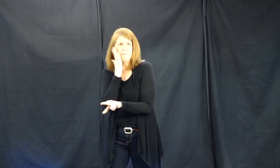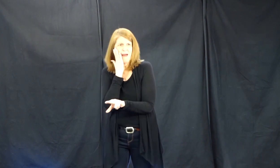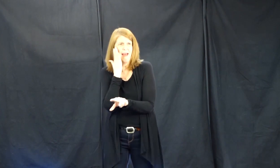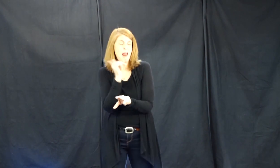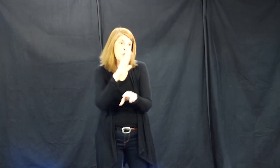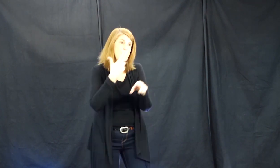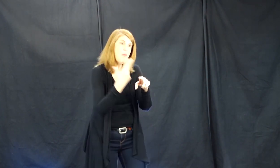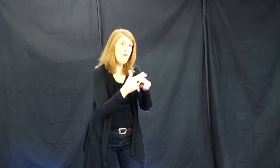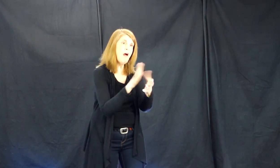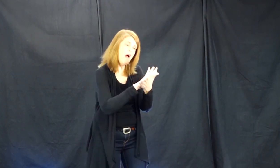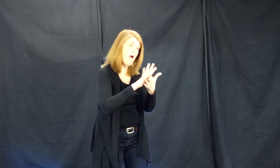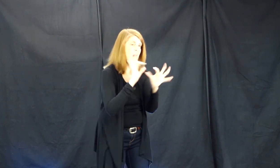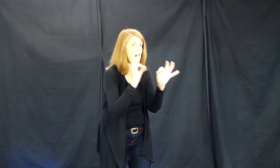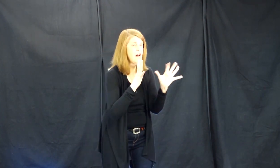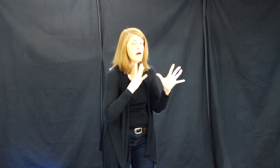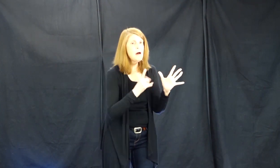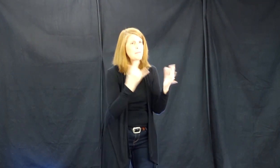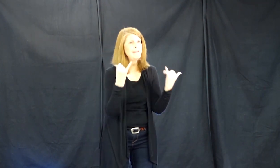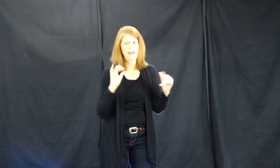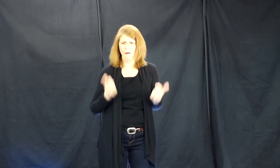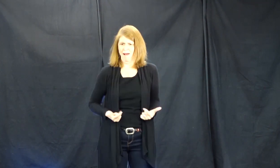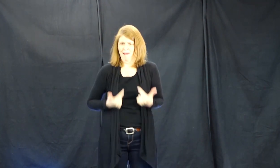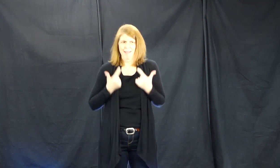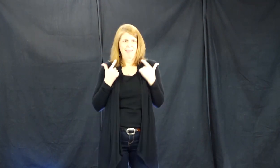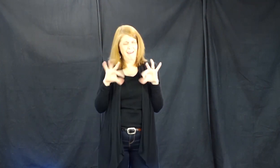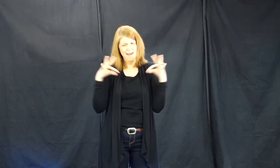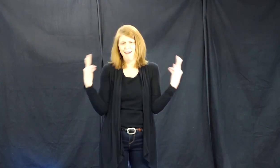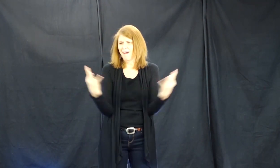in your name. You have ruined our